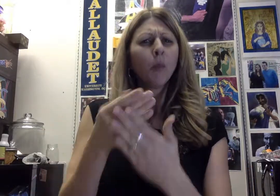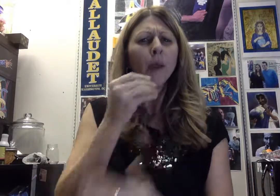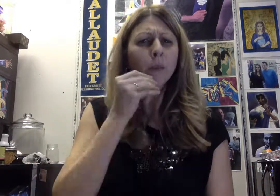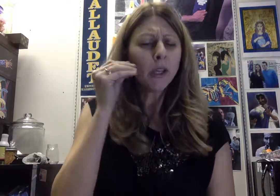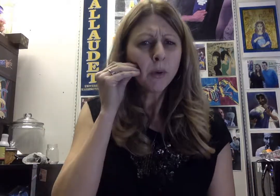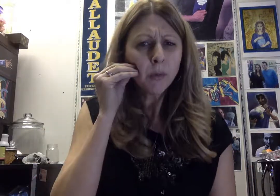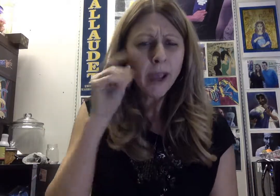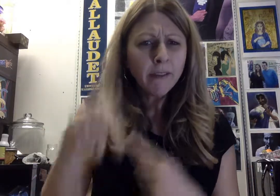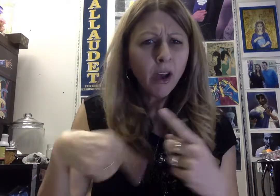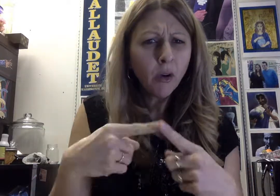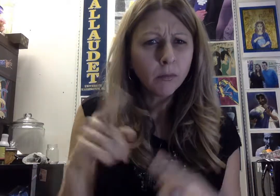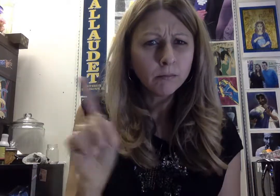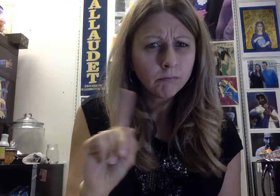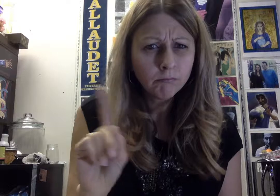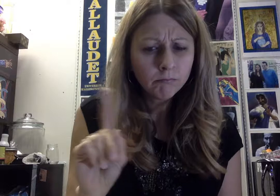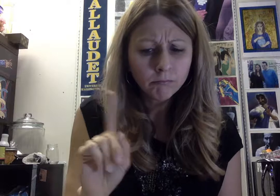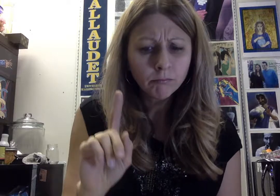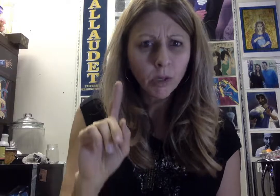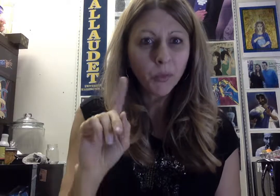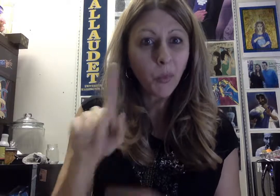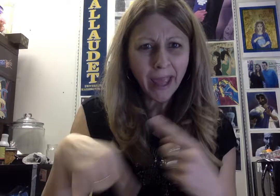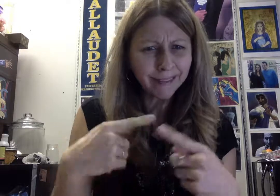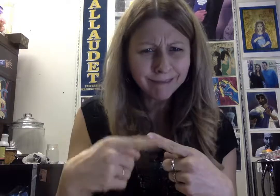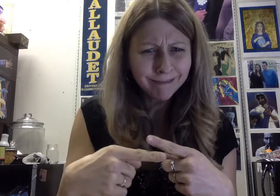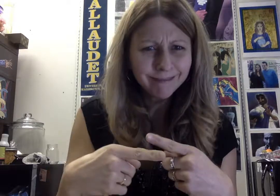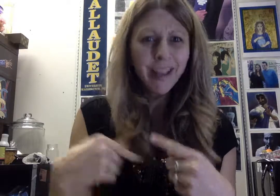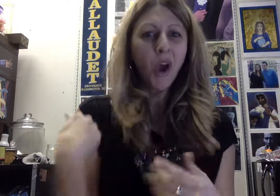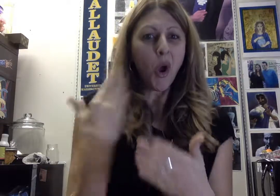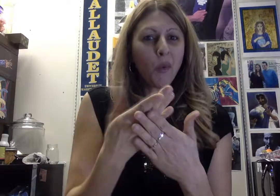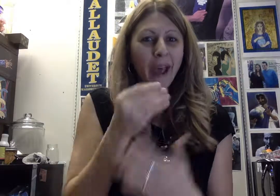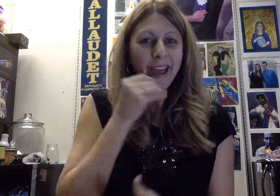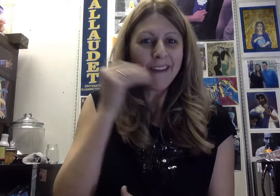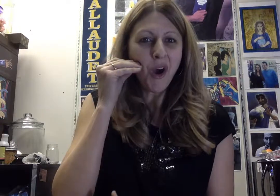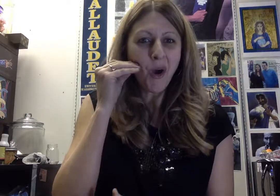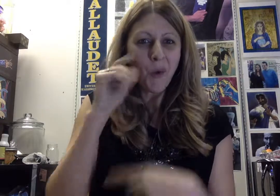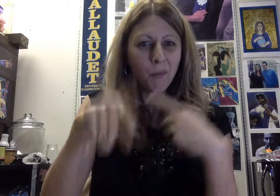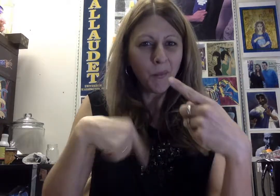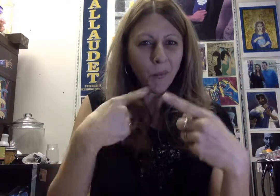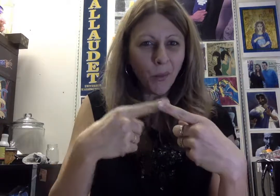When will you arrive home? Or when? Arrive home when?